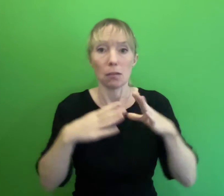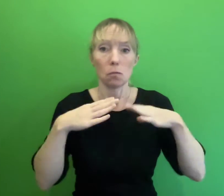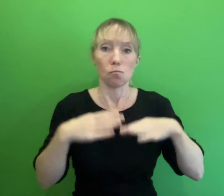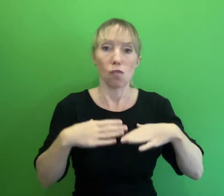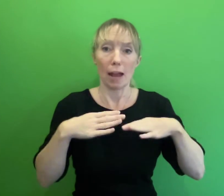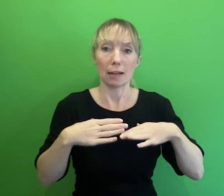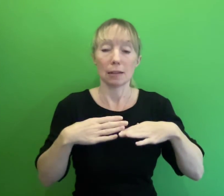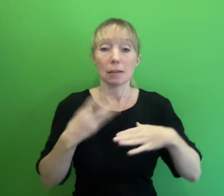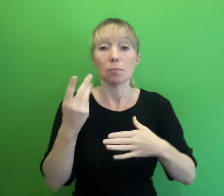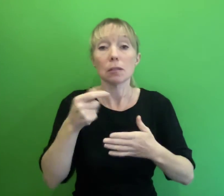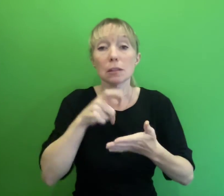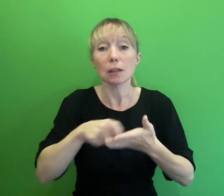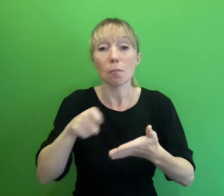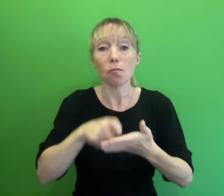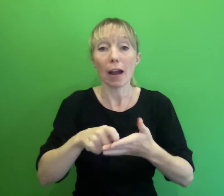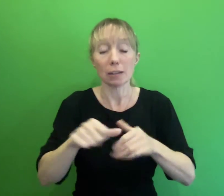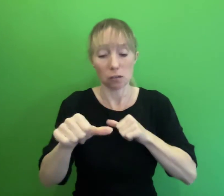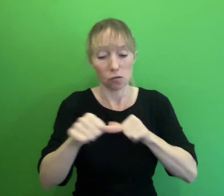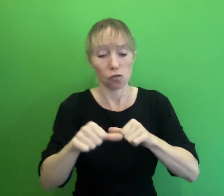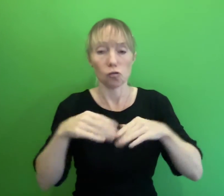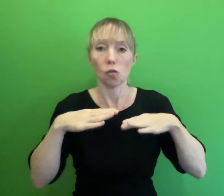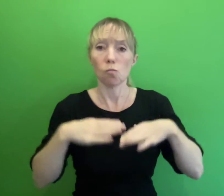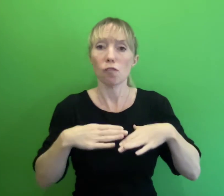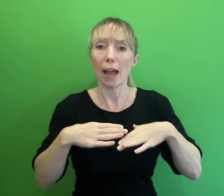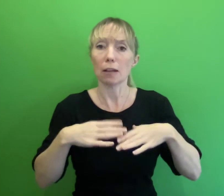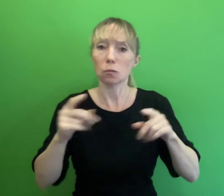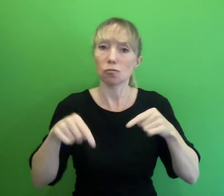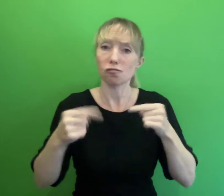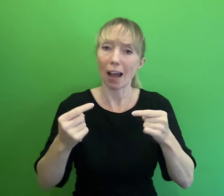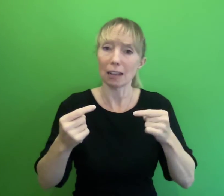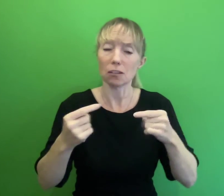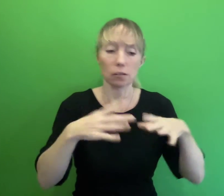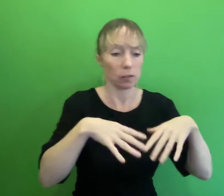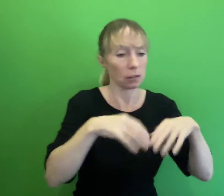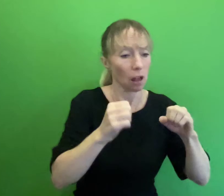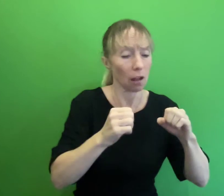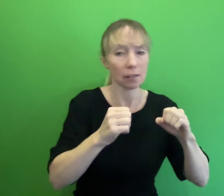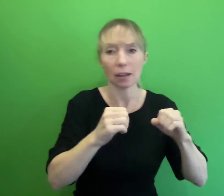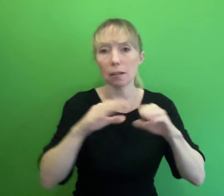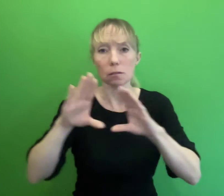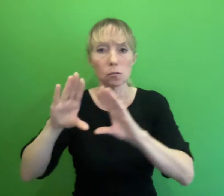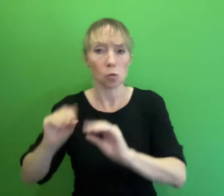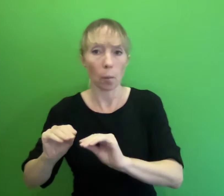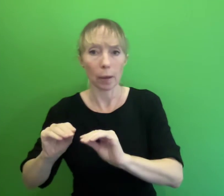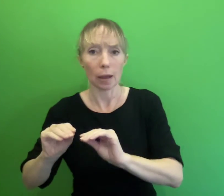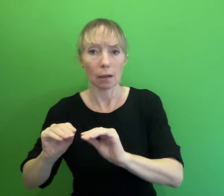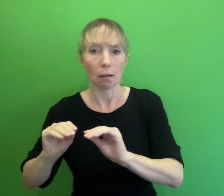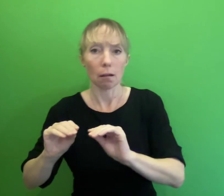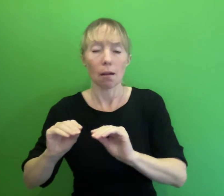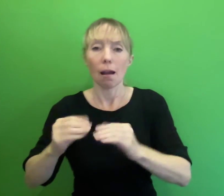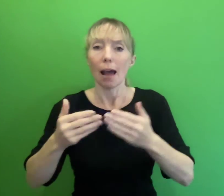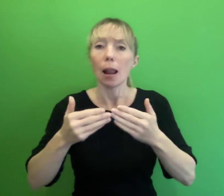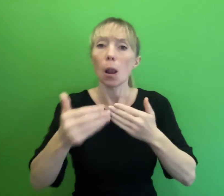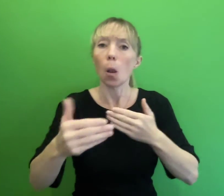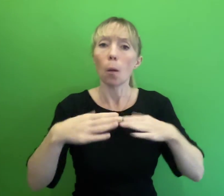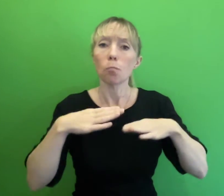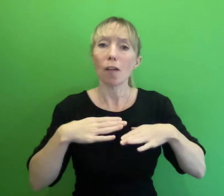writers, short breaks were challenging in terms of starting and stopping, and longer breaks were inaccessible,